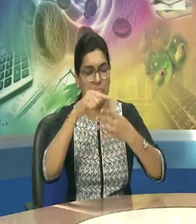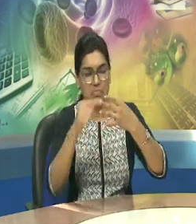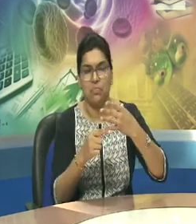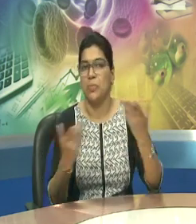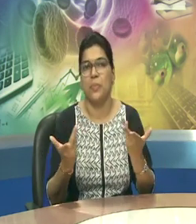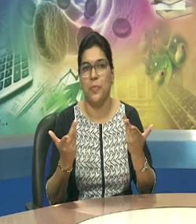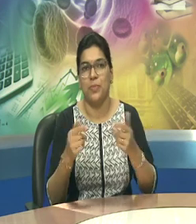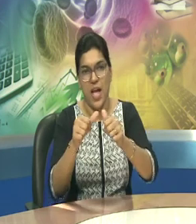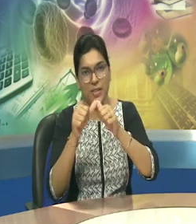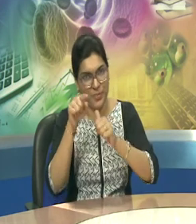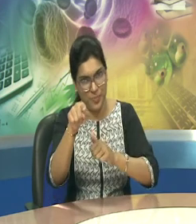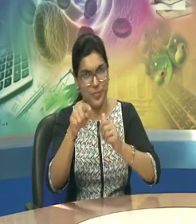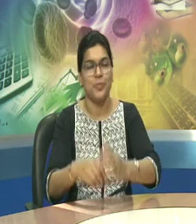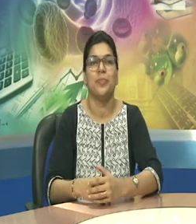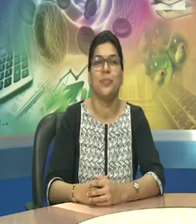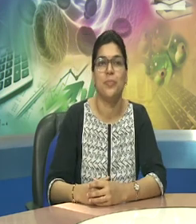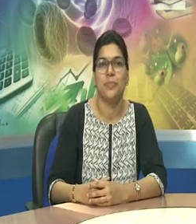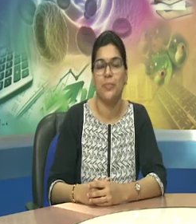What do you think is right in all of them?